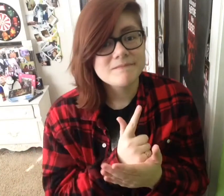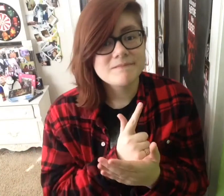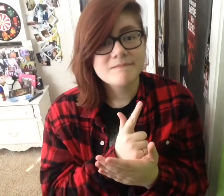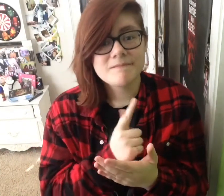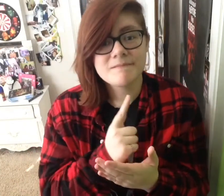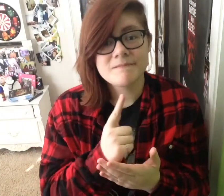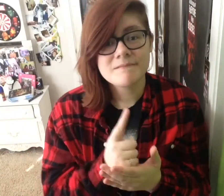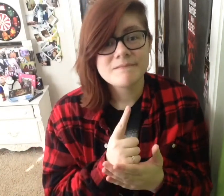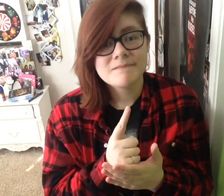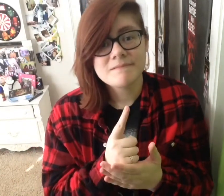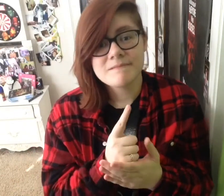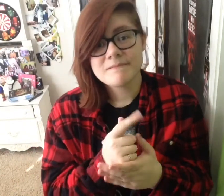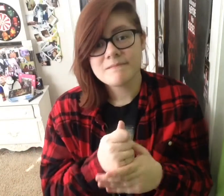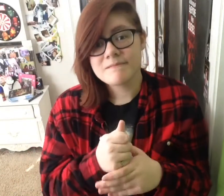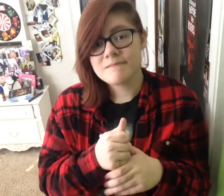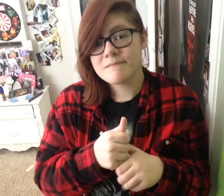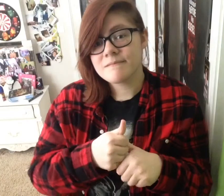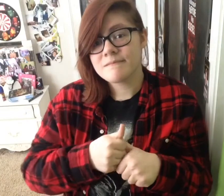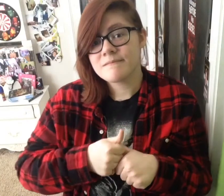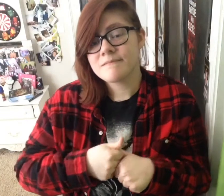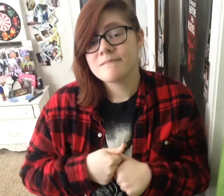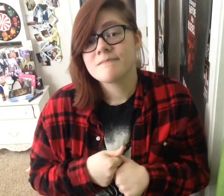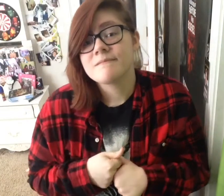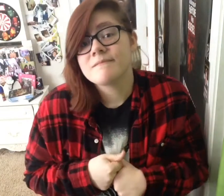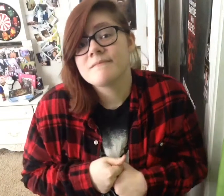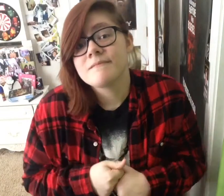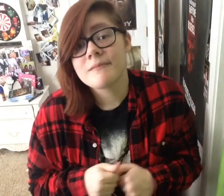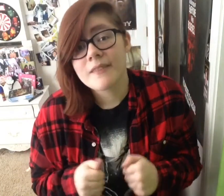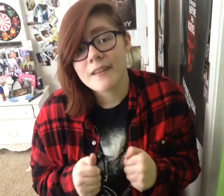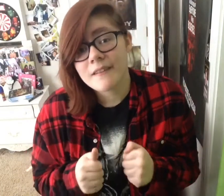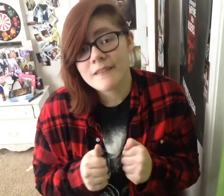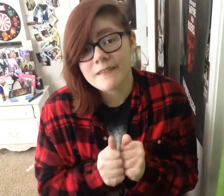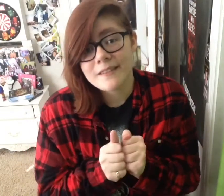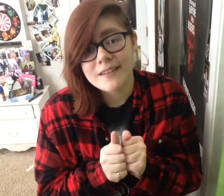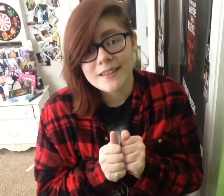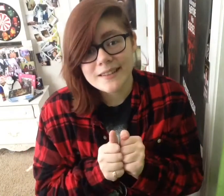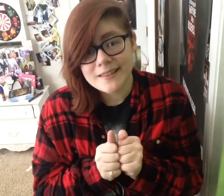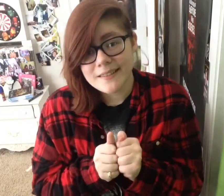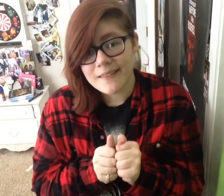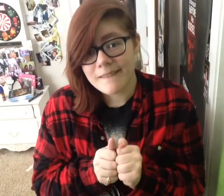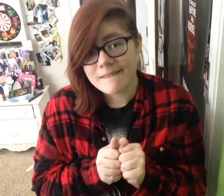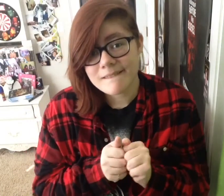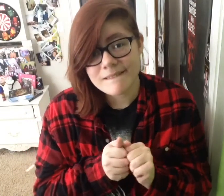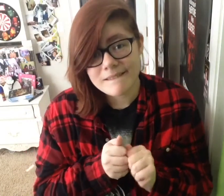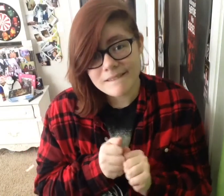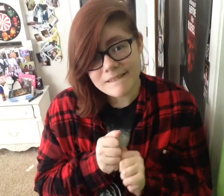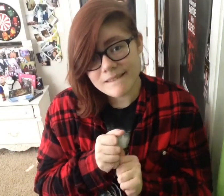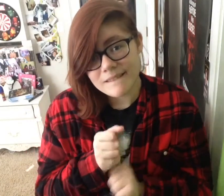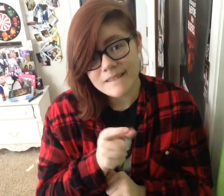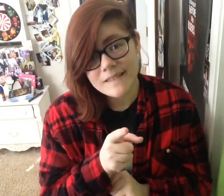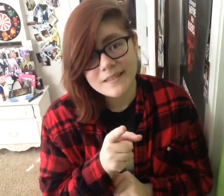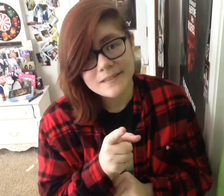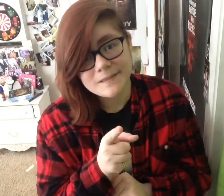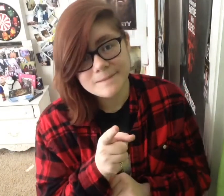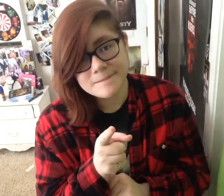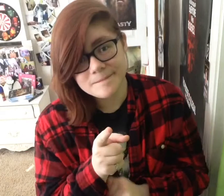in love with you